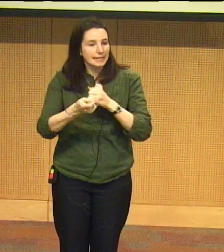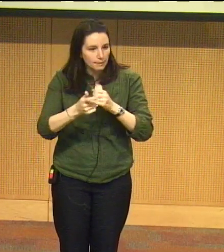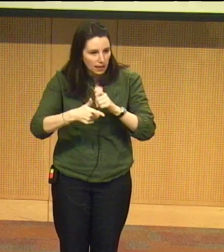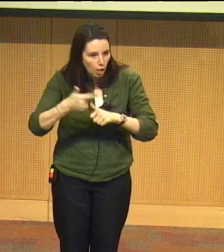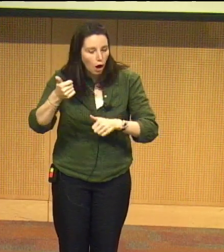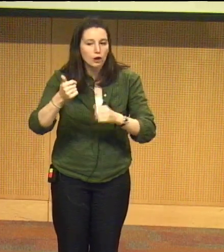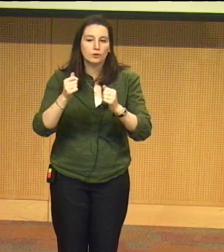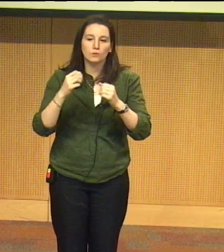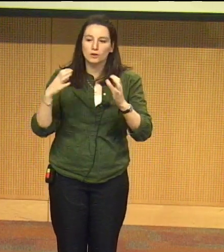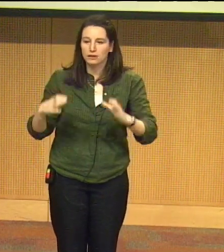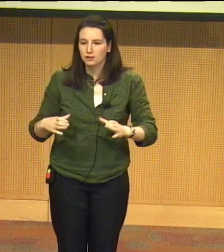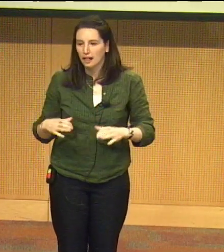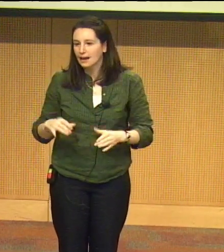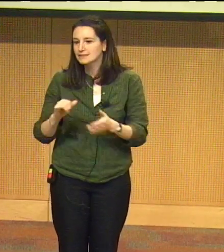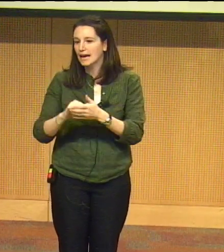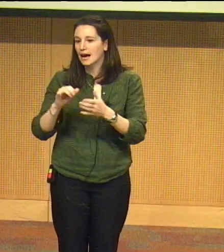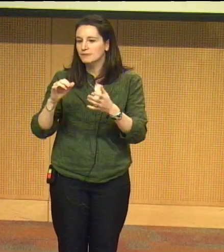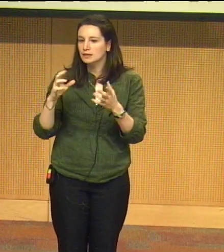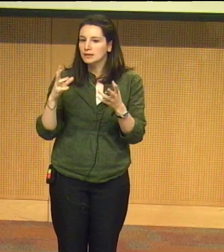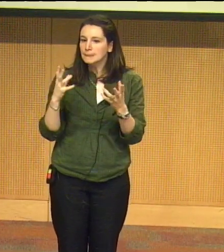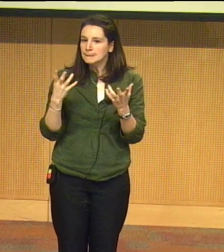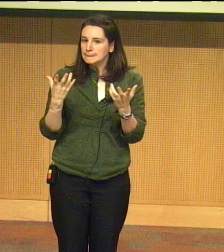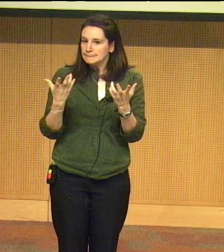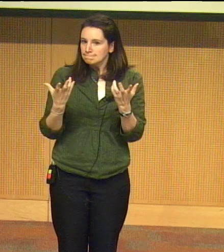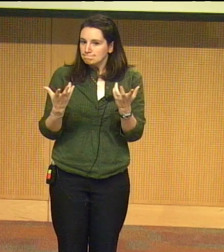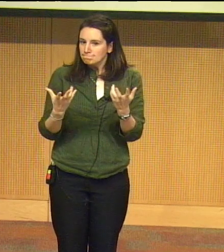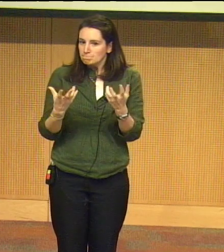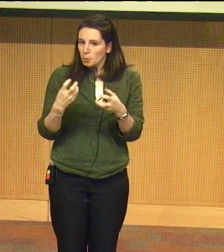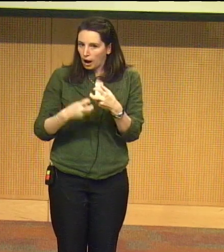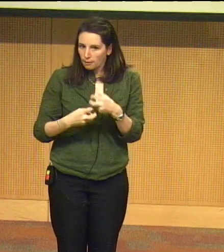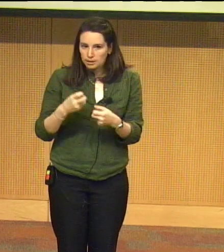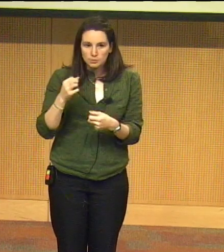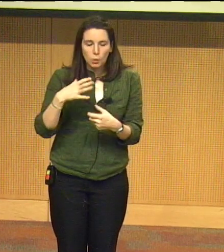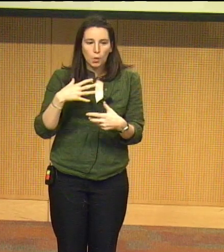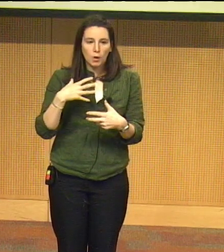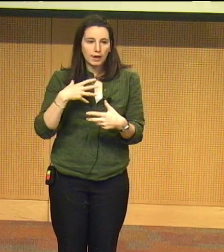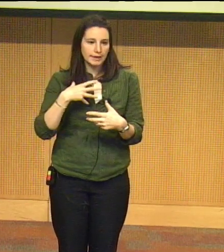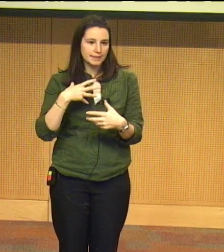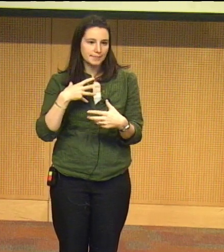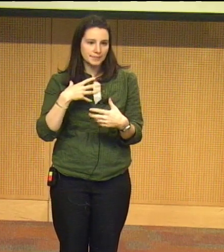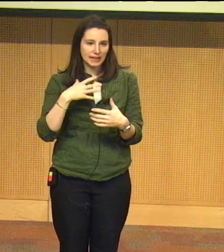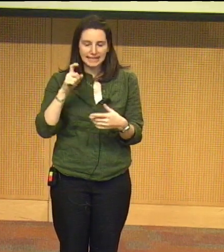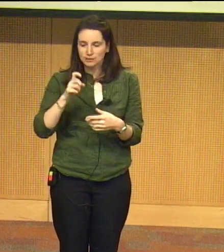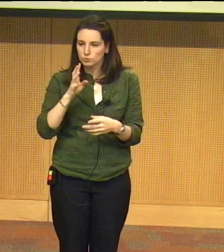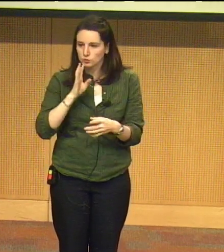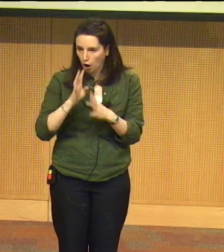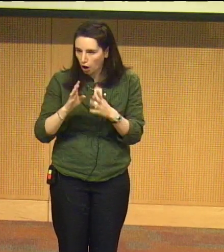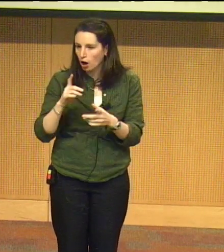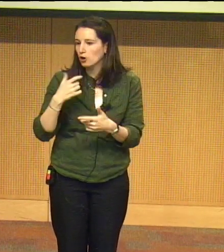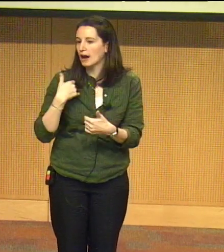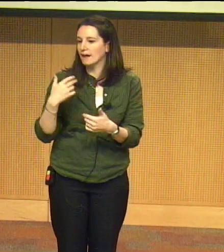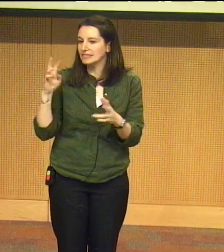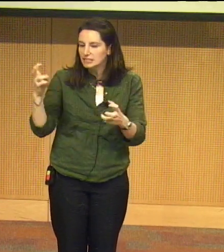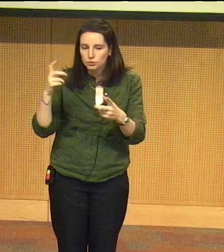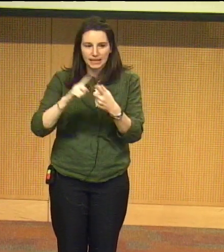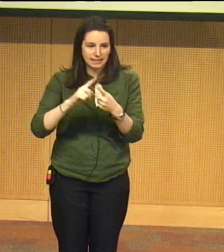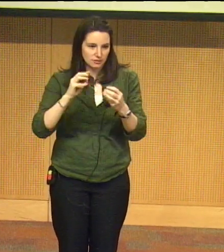bit longer, or clients to have problems, or they need to talk or have an issue, they need